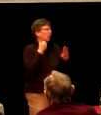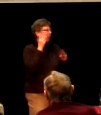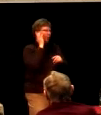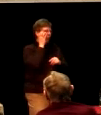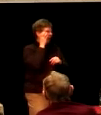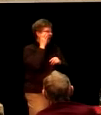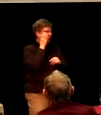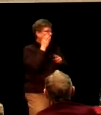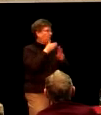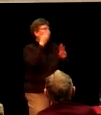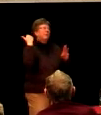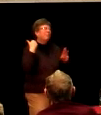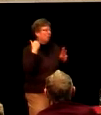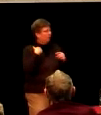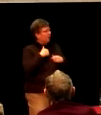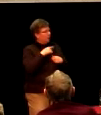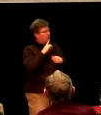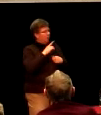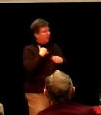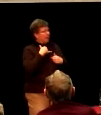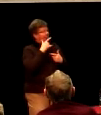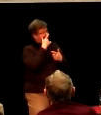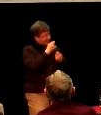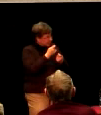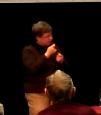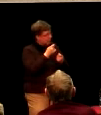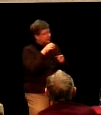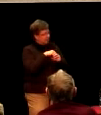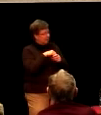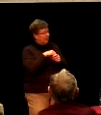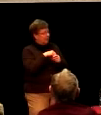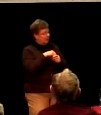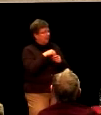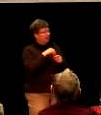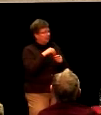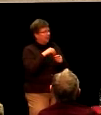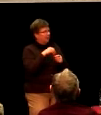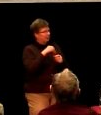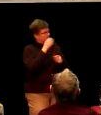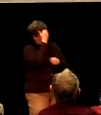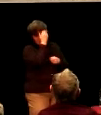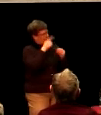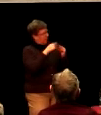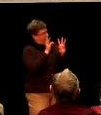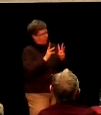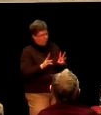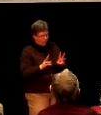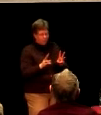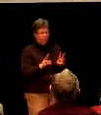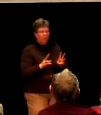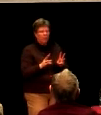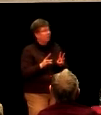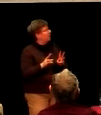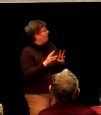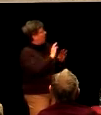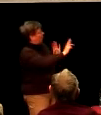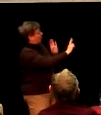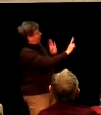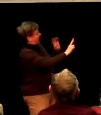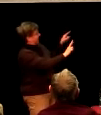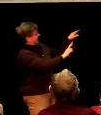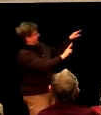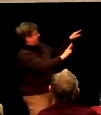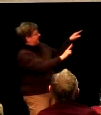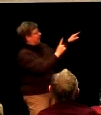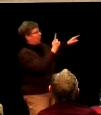daily weather forecast, we really had an interest in having our own source of information. The chart on the right is